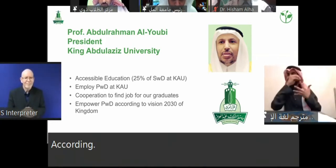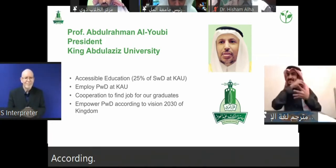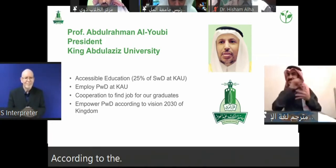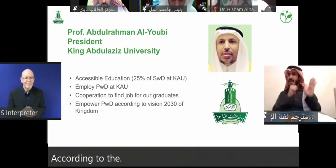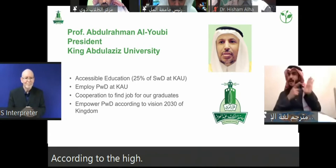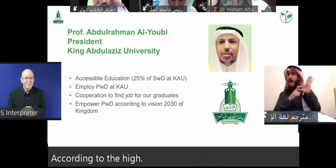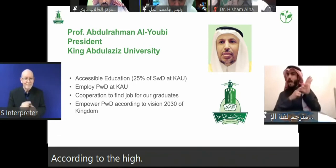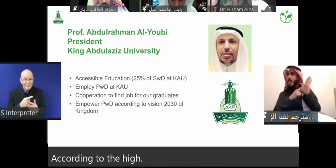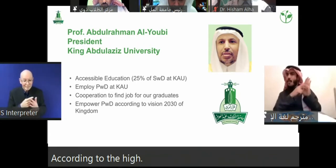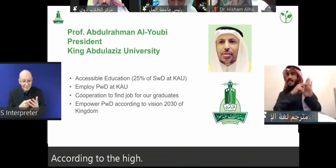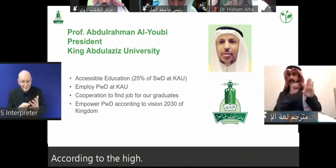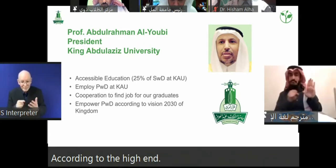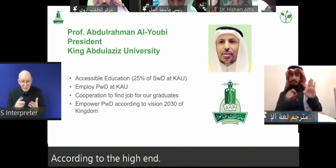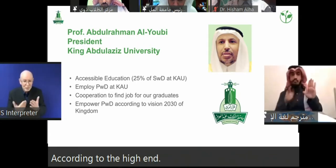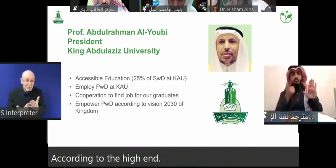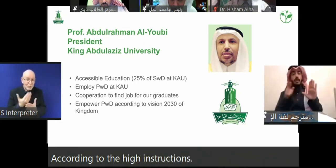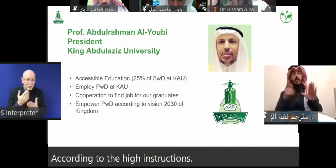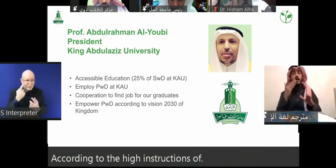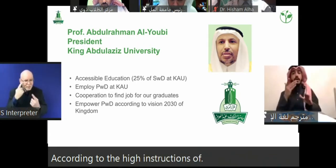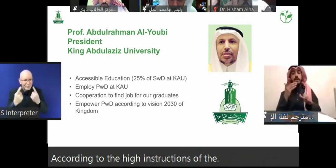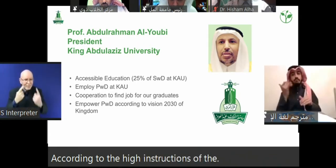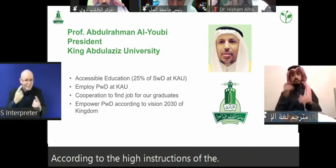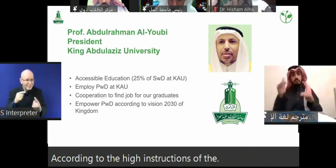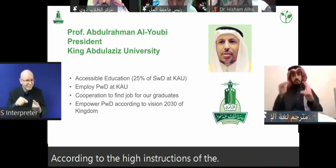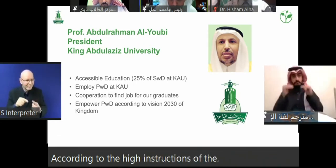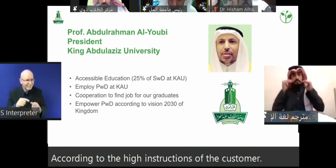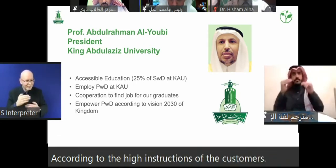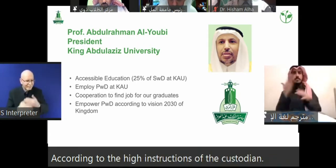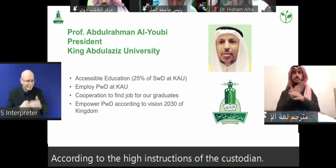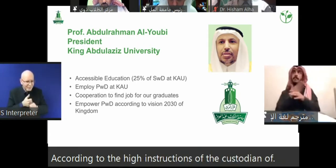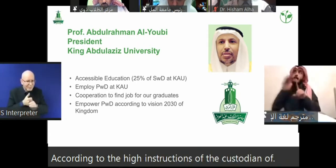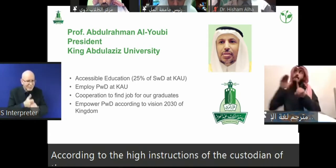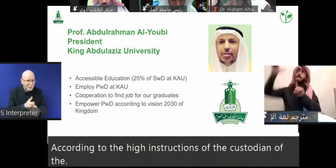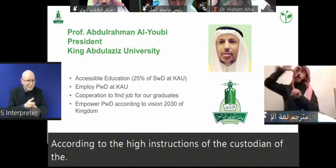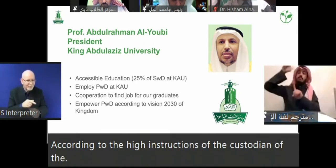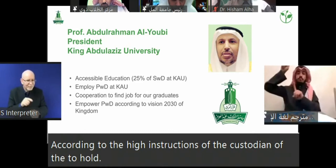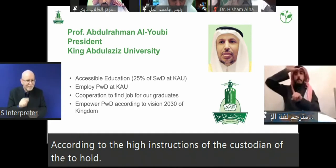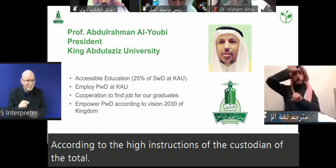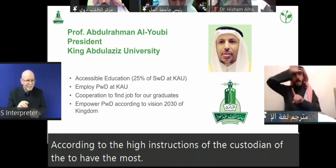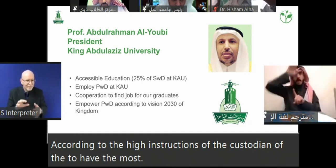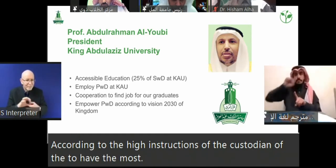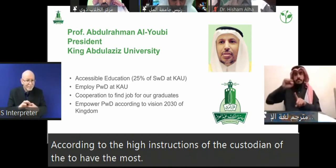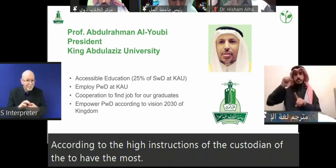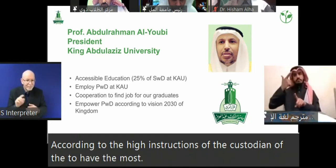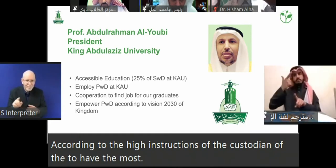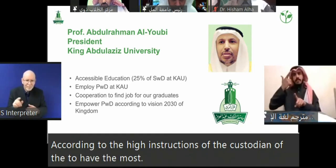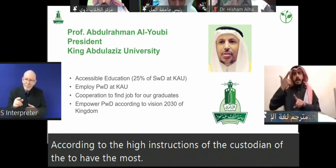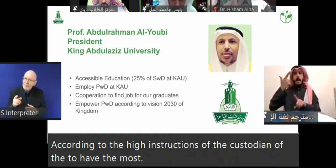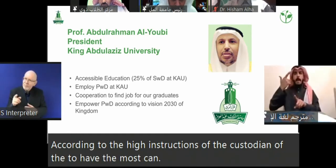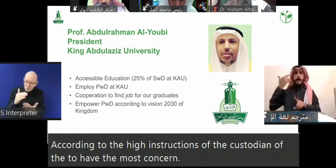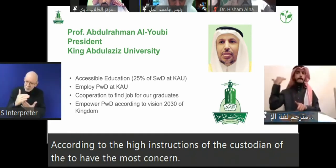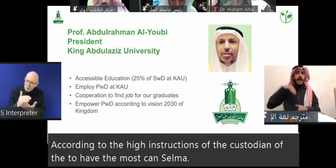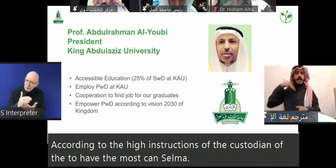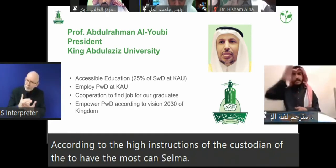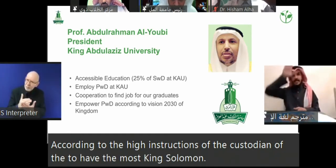the high instructions of the custodian of the two holy mosques, King